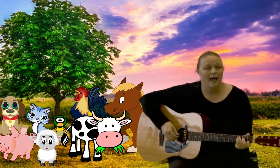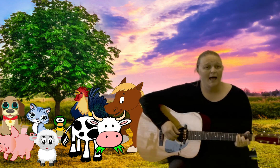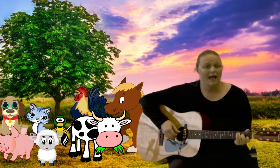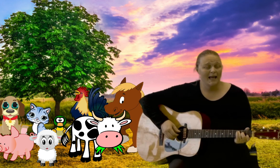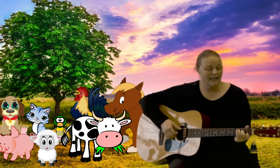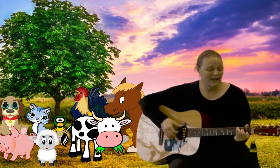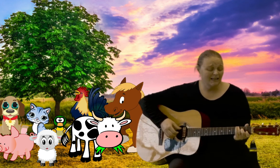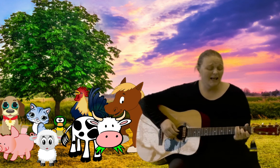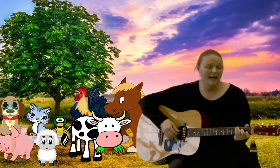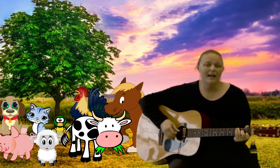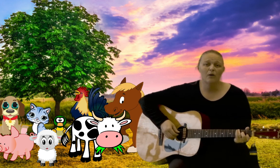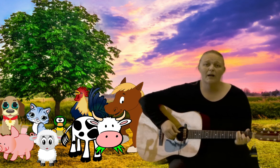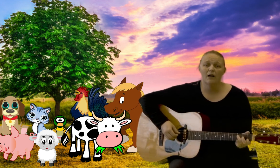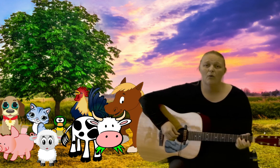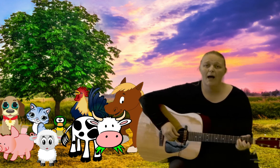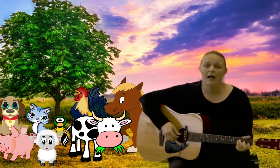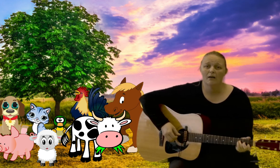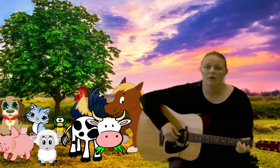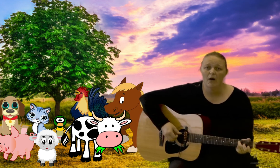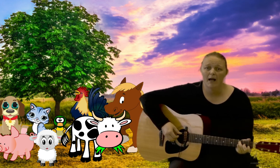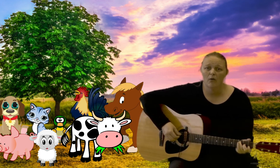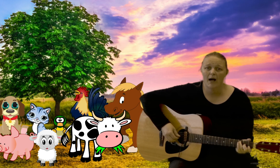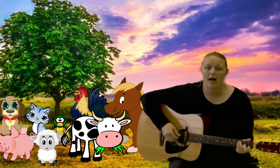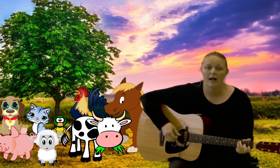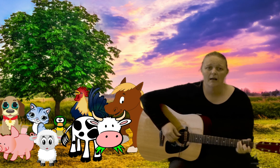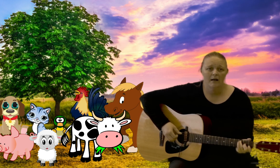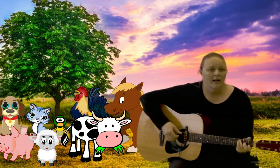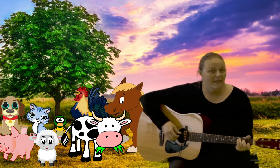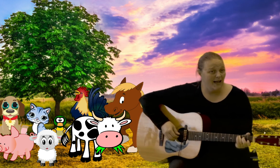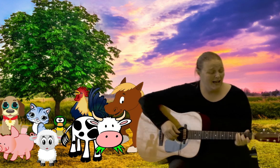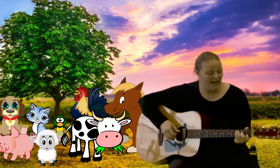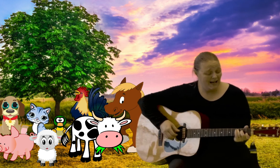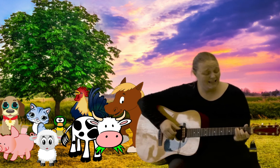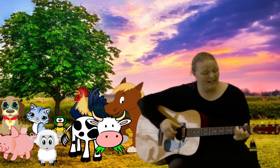That little duck went quack, quack, quack. That little